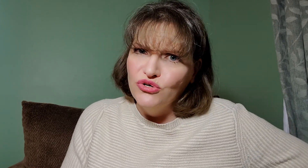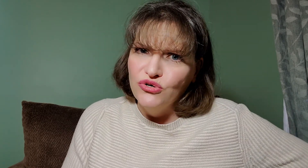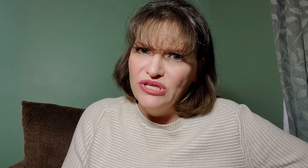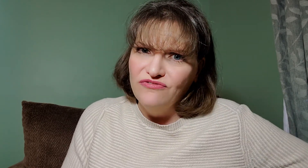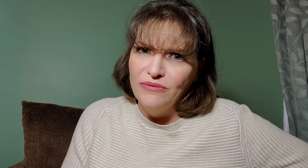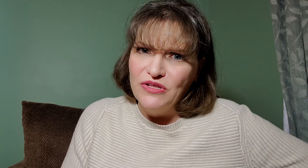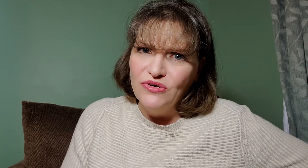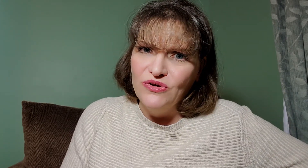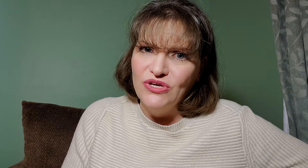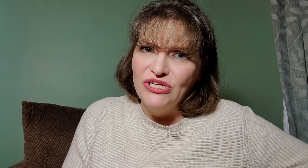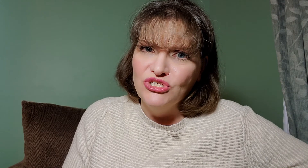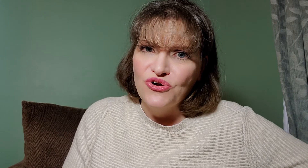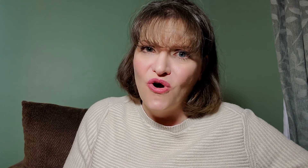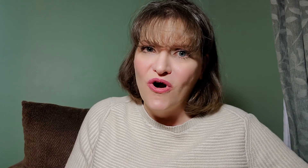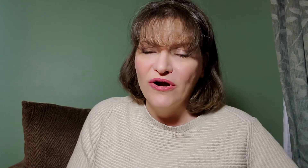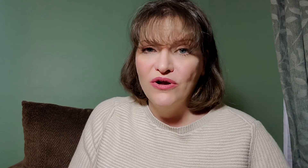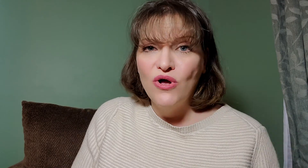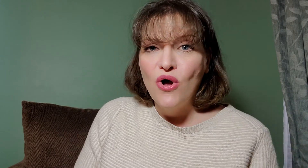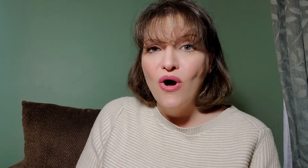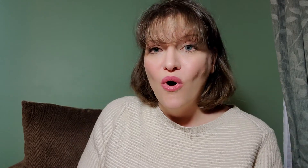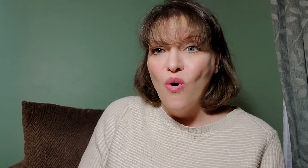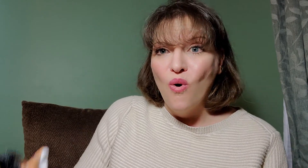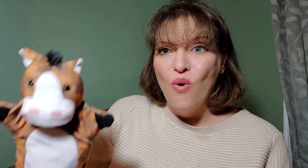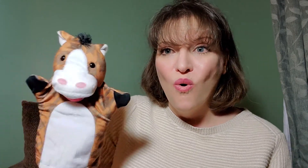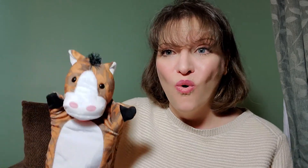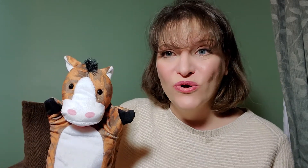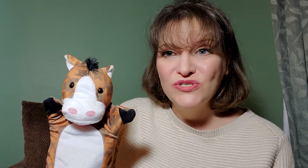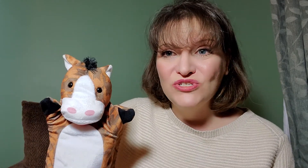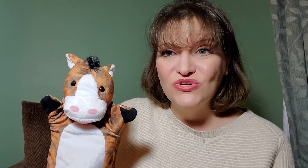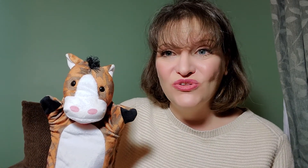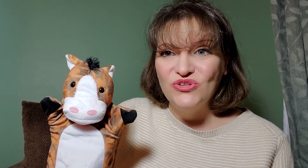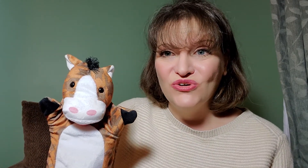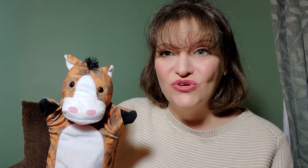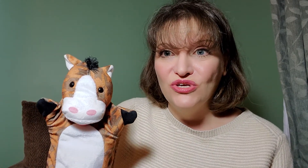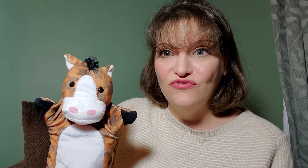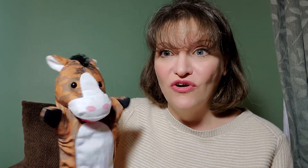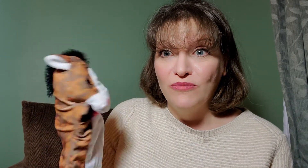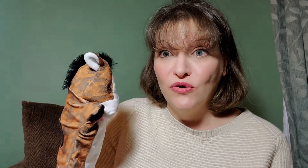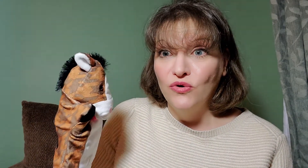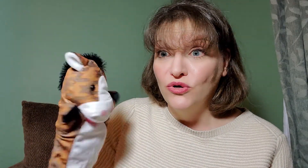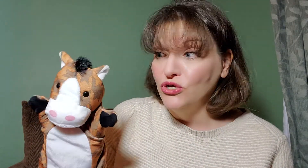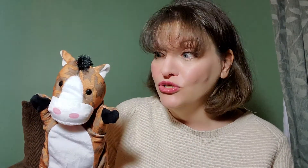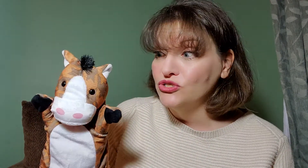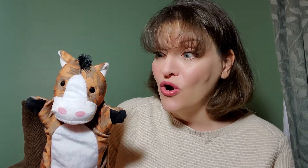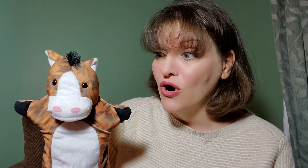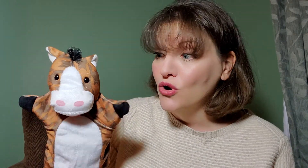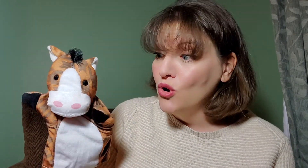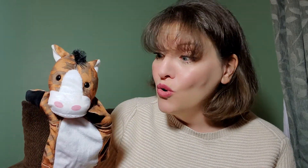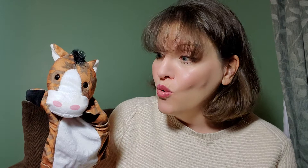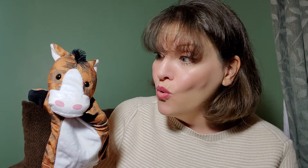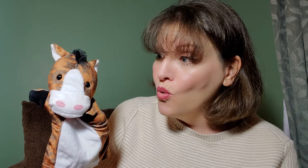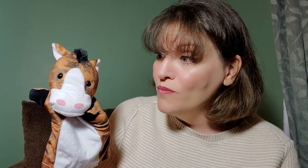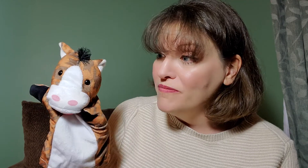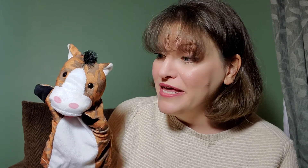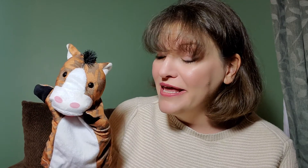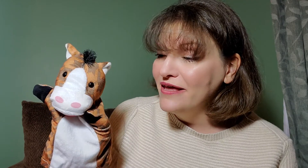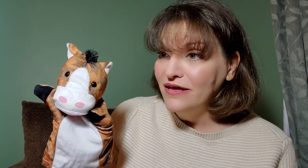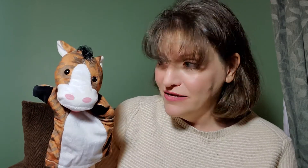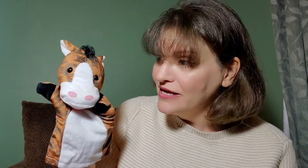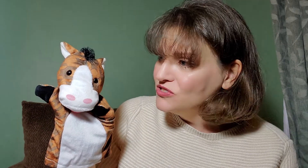cookie from the cookie jar? Horse took the cookie from the cookie jar. Oh, me? Yes,